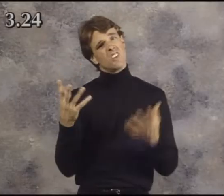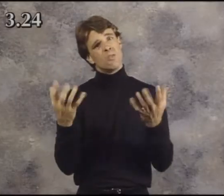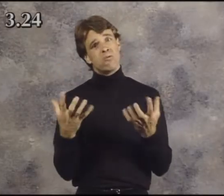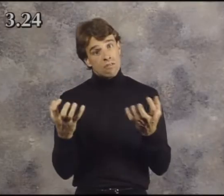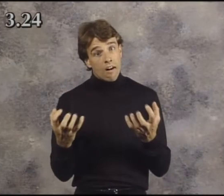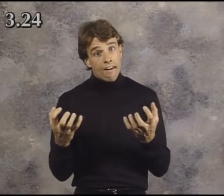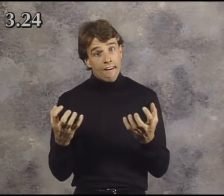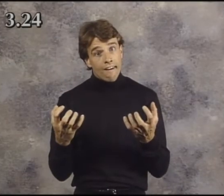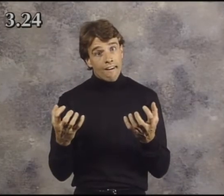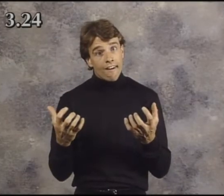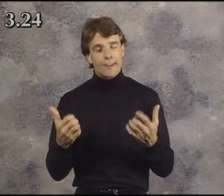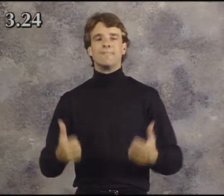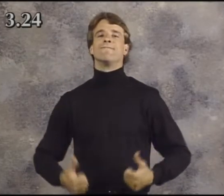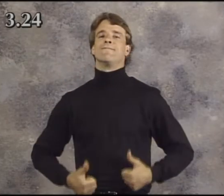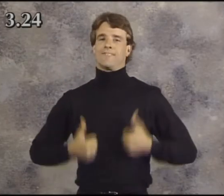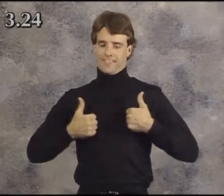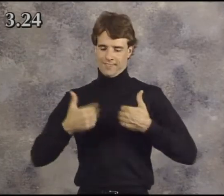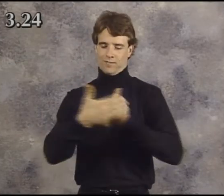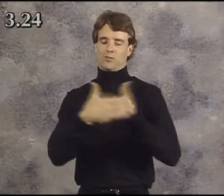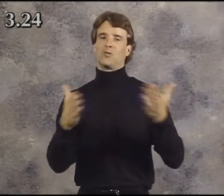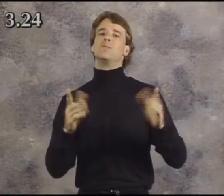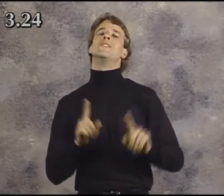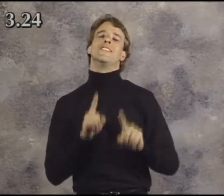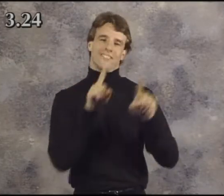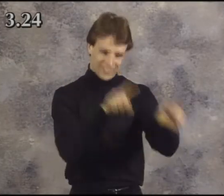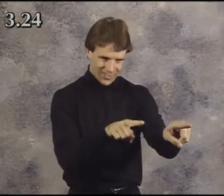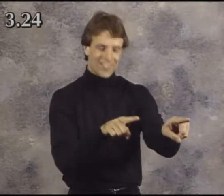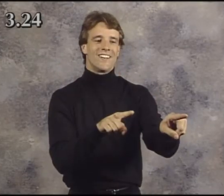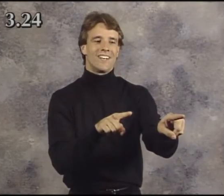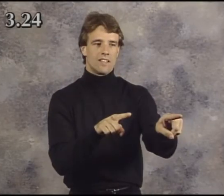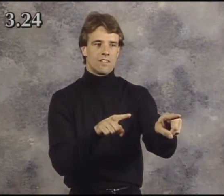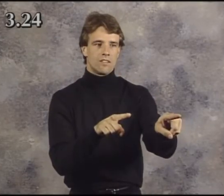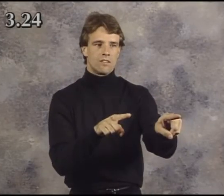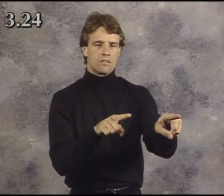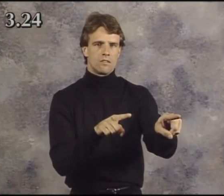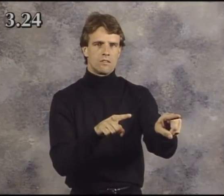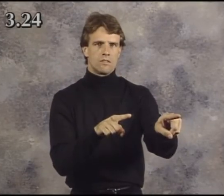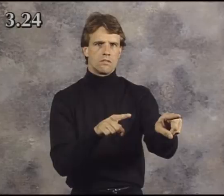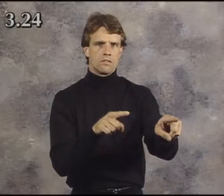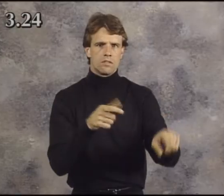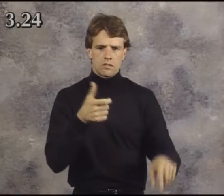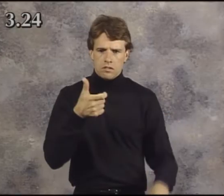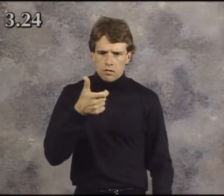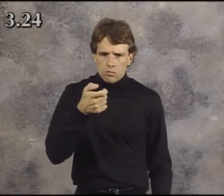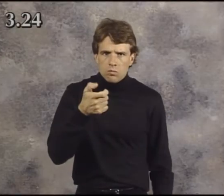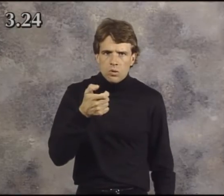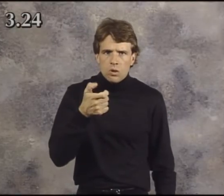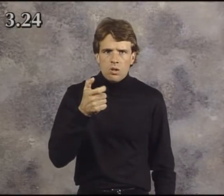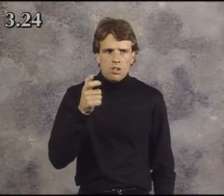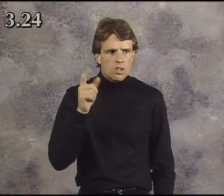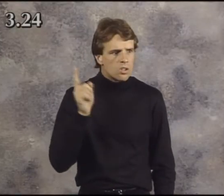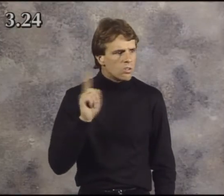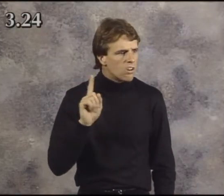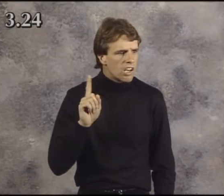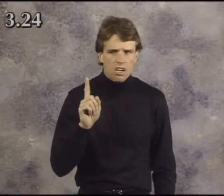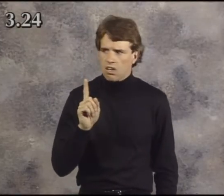If you want the TV, go to the living room. Oh, but where's the